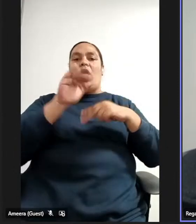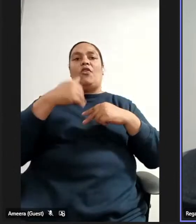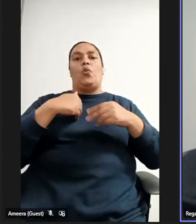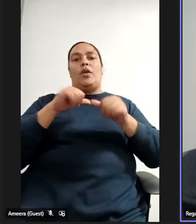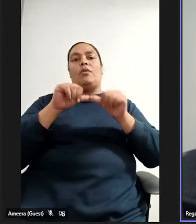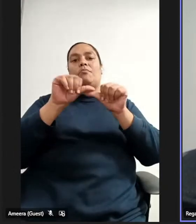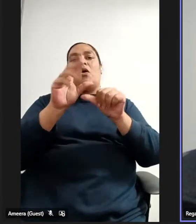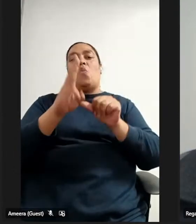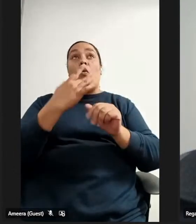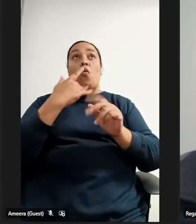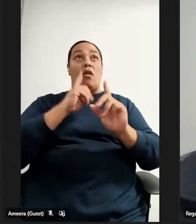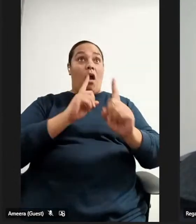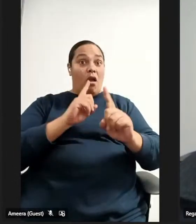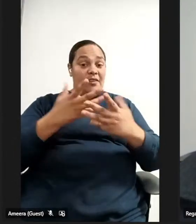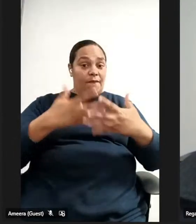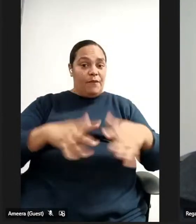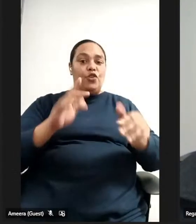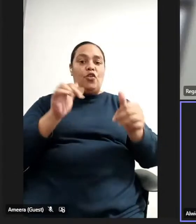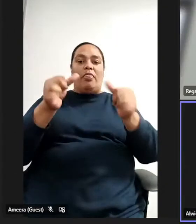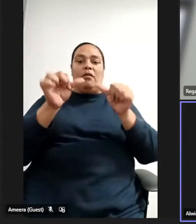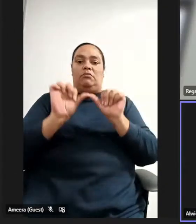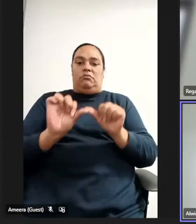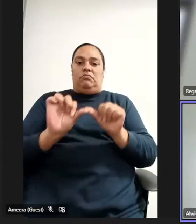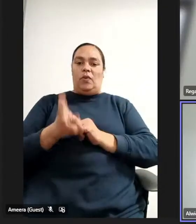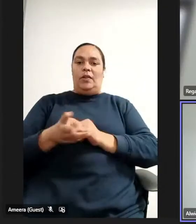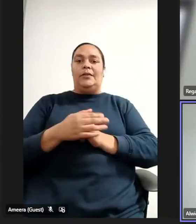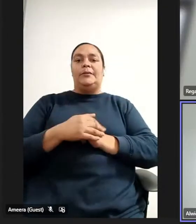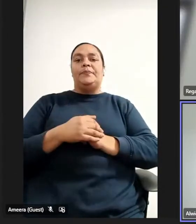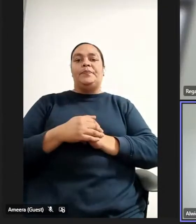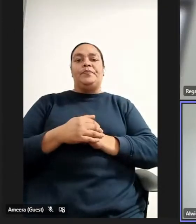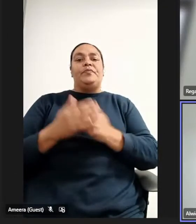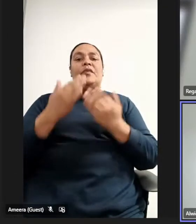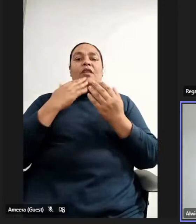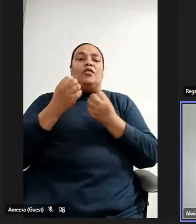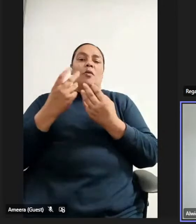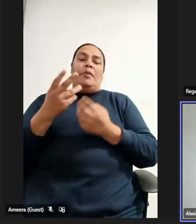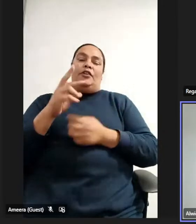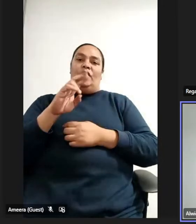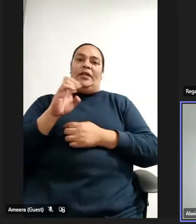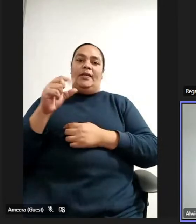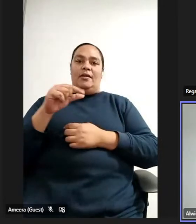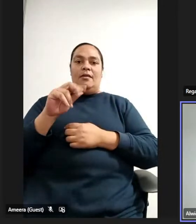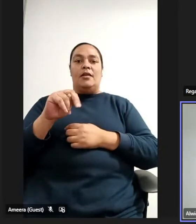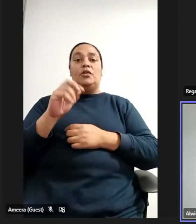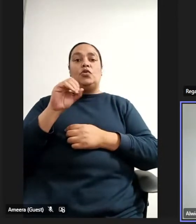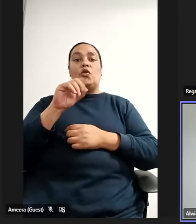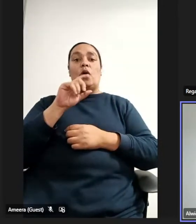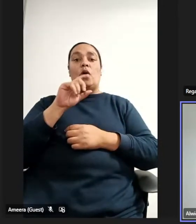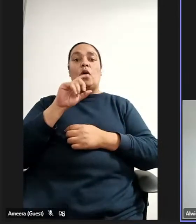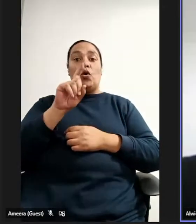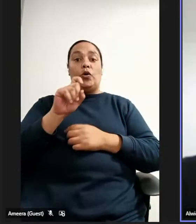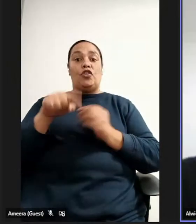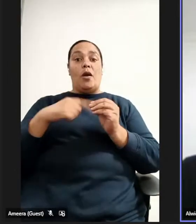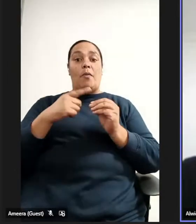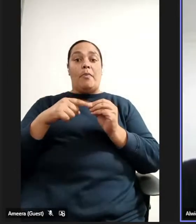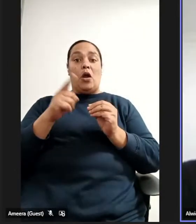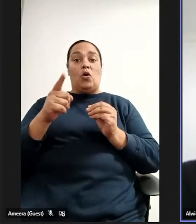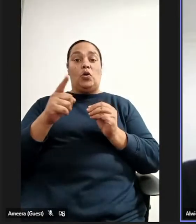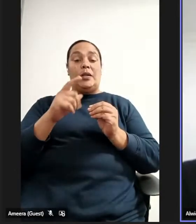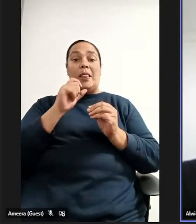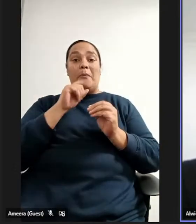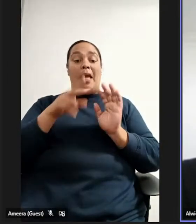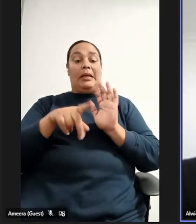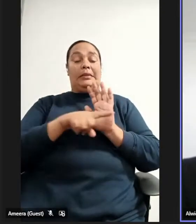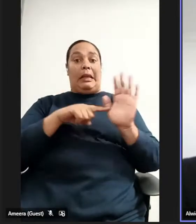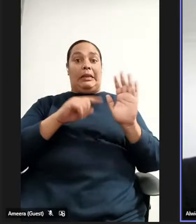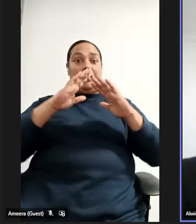thank you. Over to you, Mr. Lester. Well, thank you very much, Regan. So on the question around grid collapse, imminent grid collapse, I know